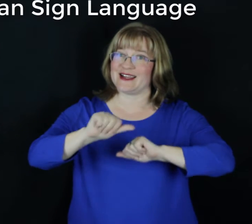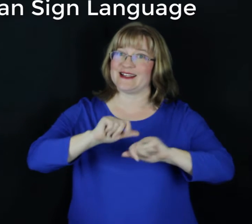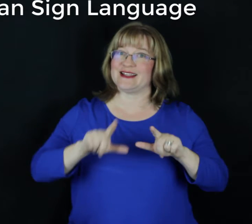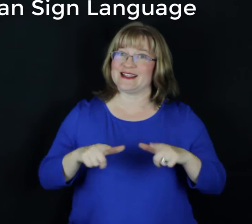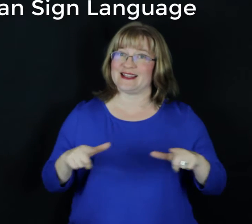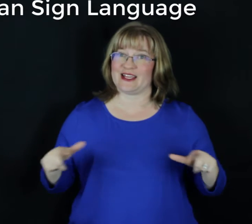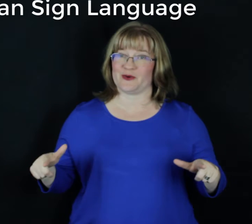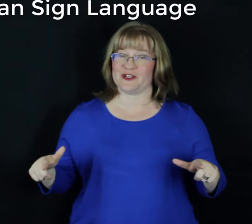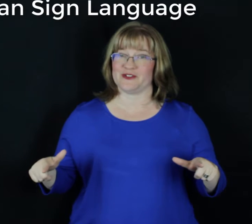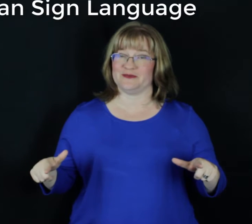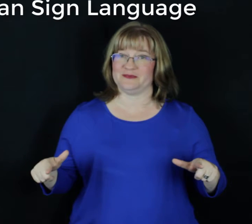sign language.